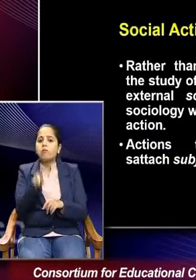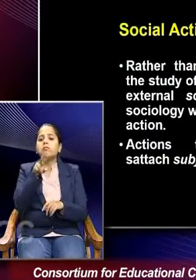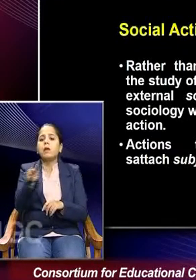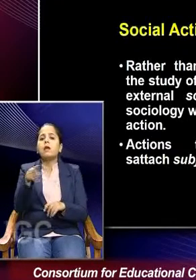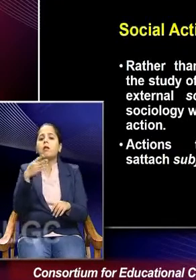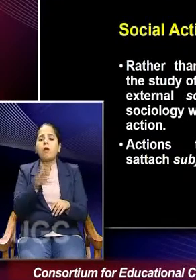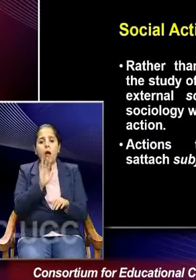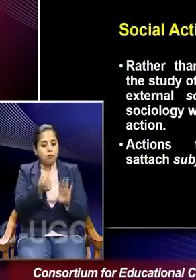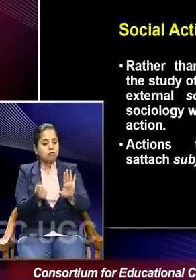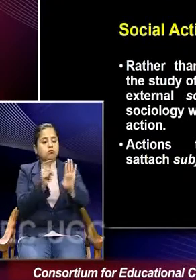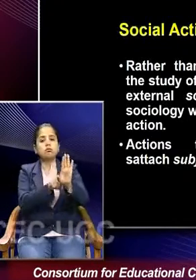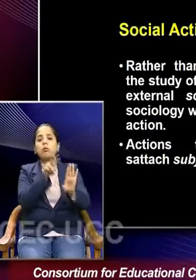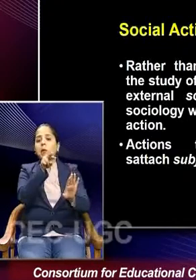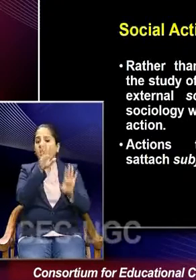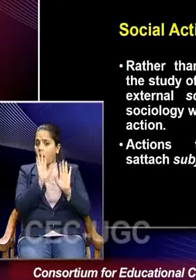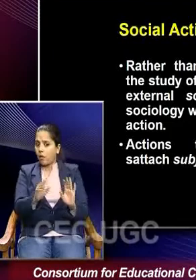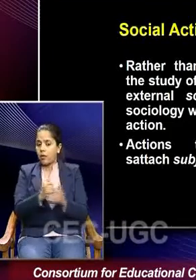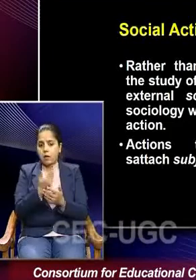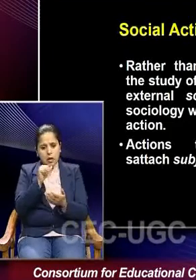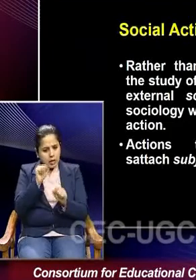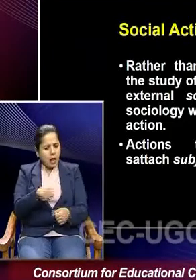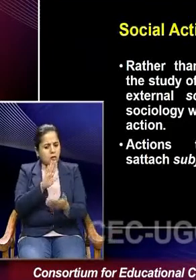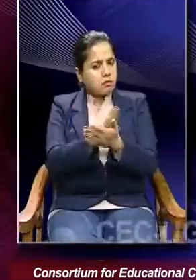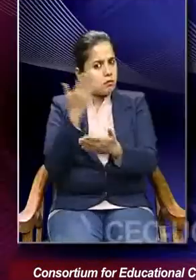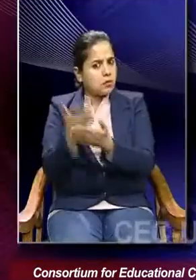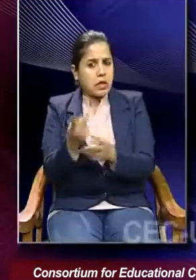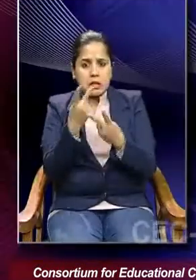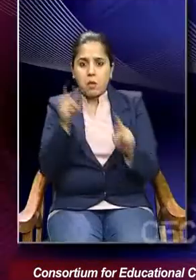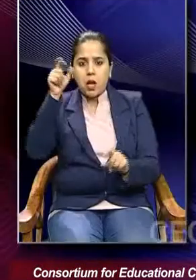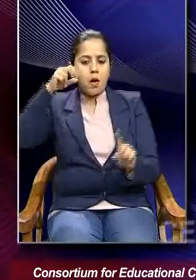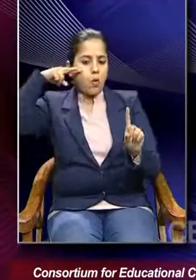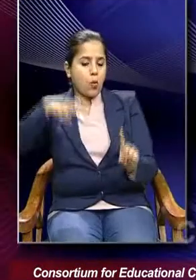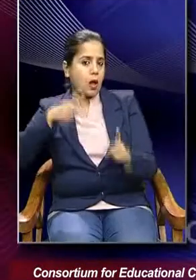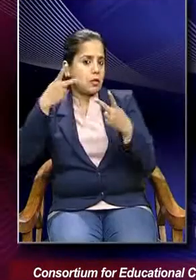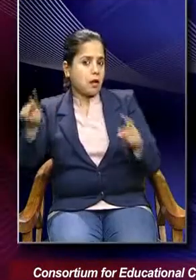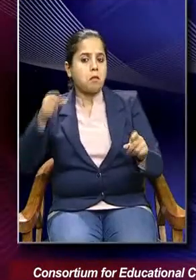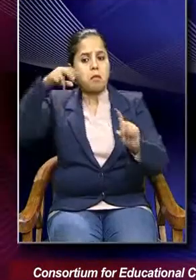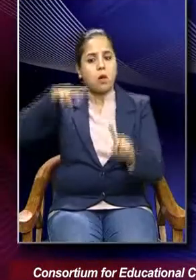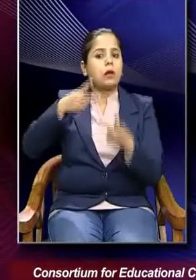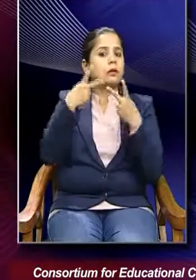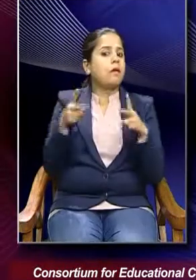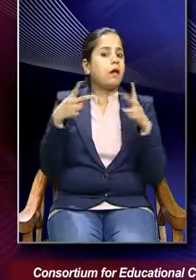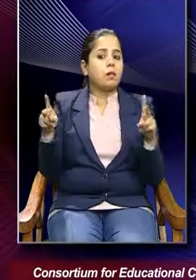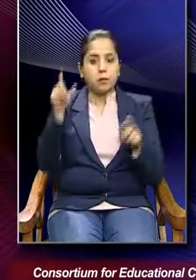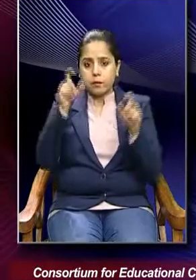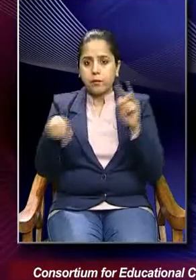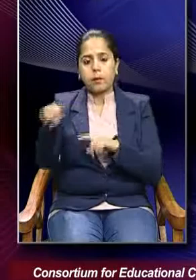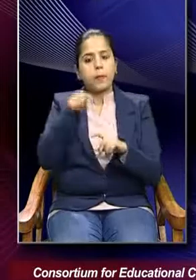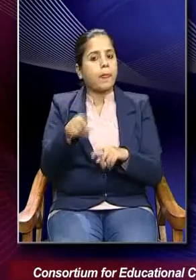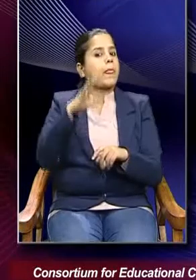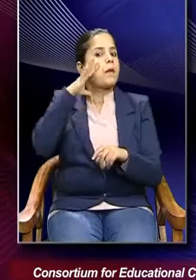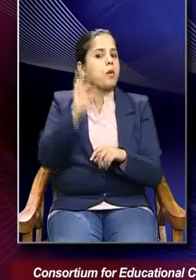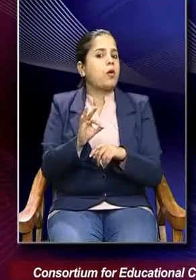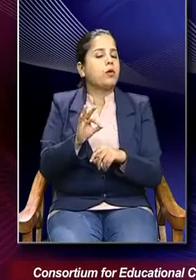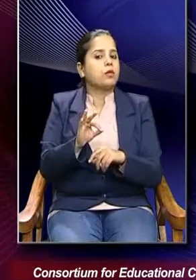Now, that meaning can be interpreted differently by different contexts, and that is what is more important